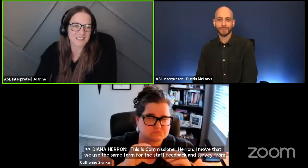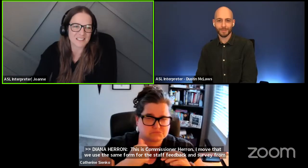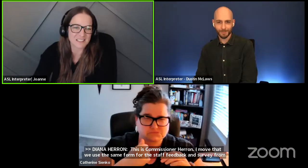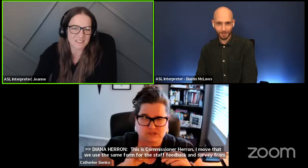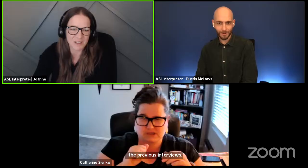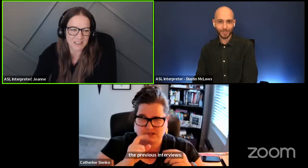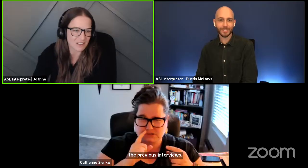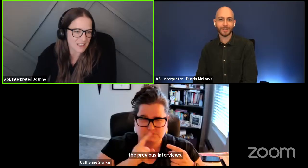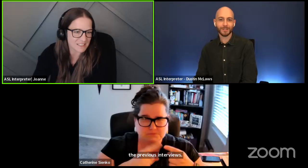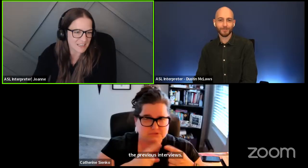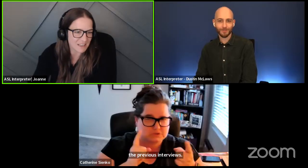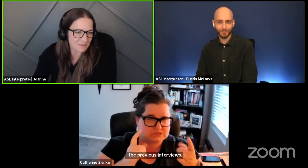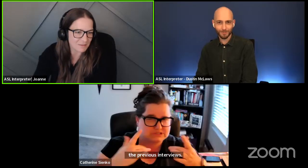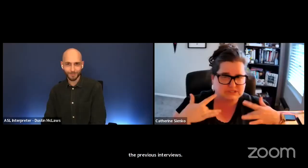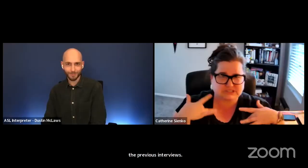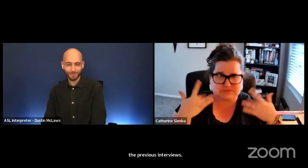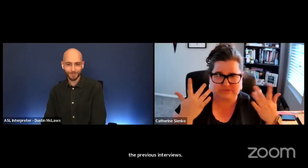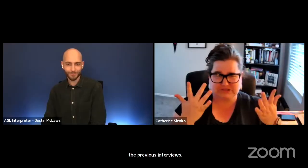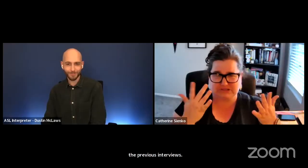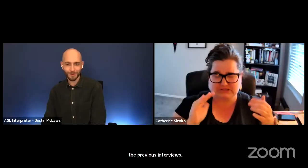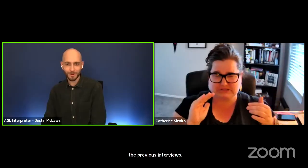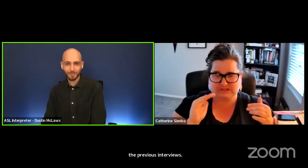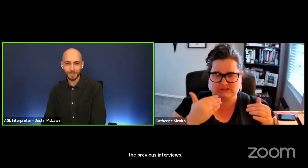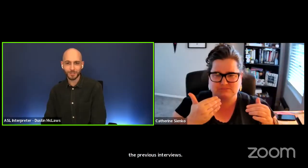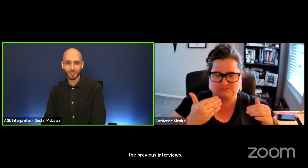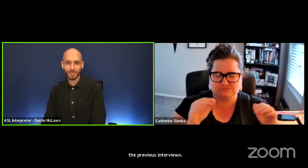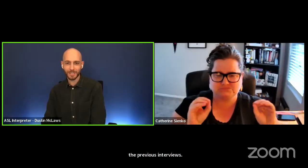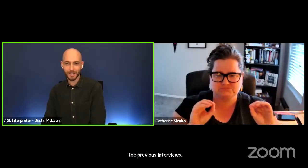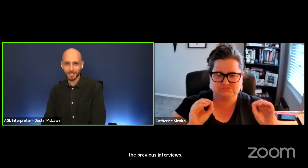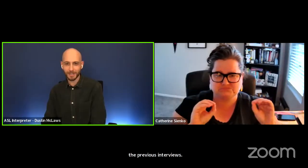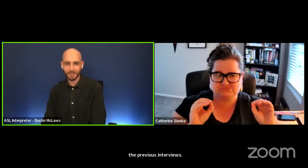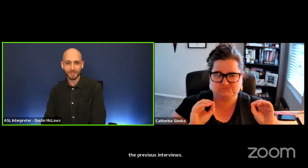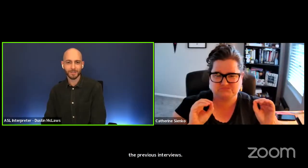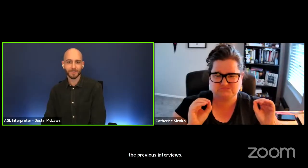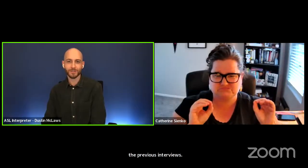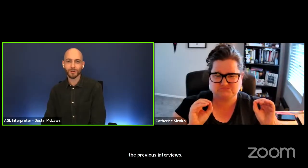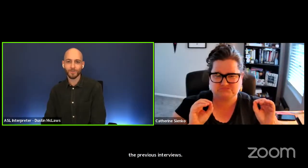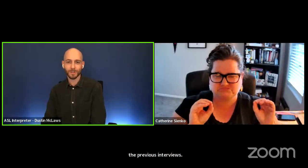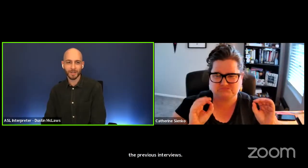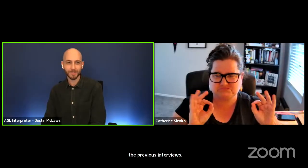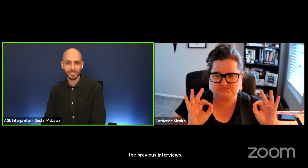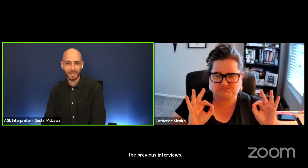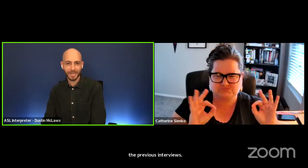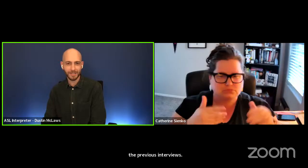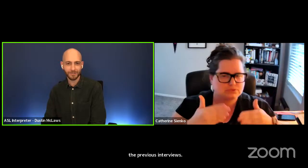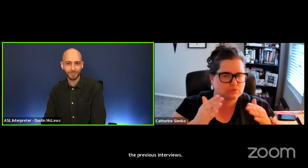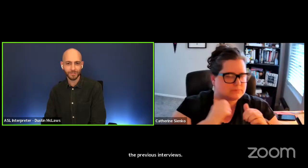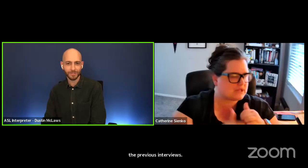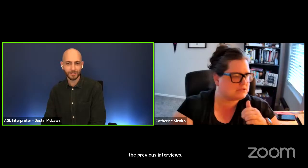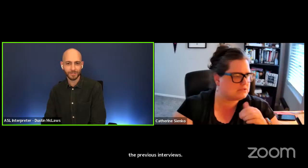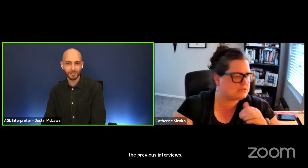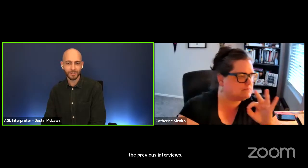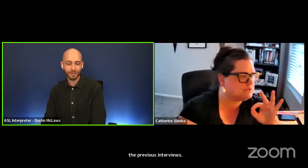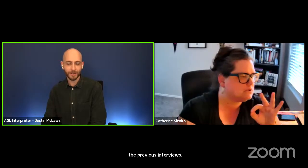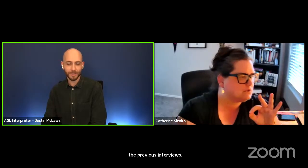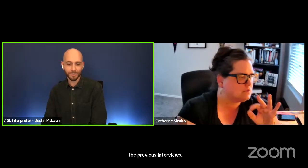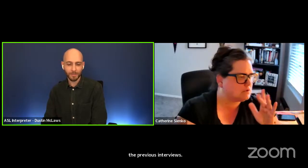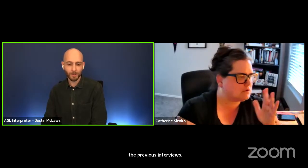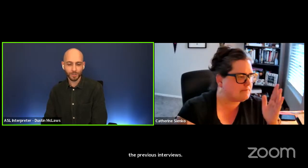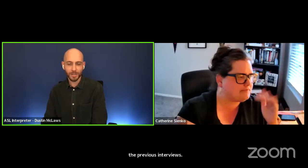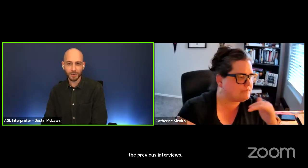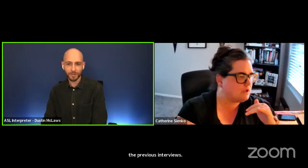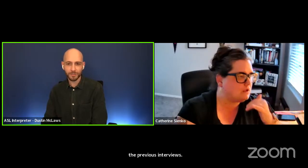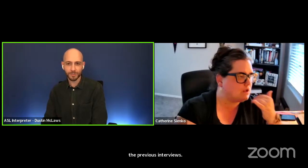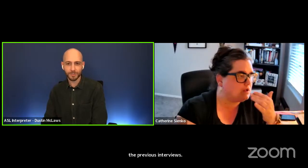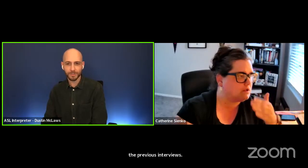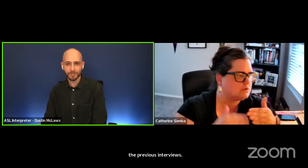Randall. We have This is a Randall. second from Commissioner Kidd. No one abstains.